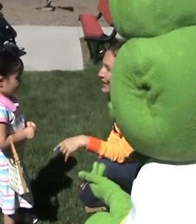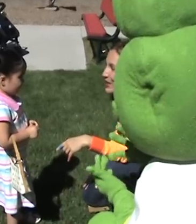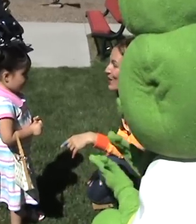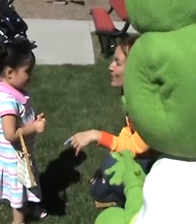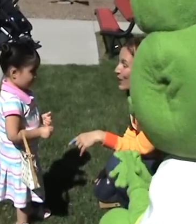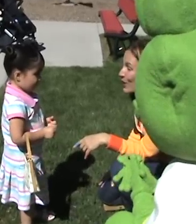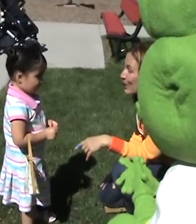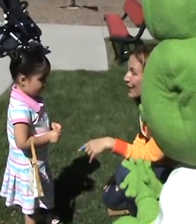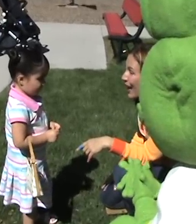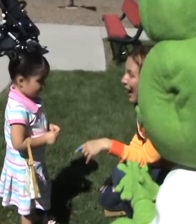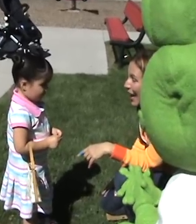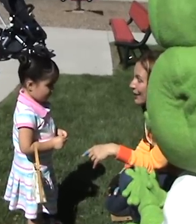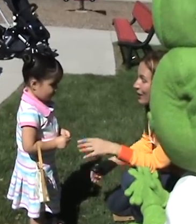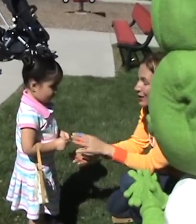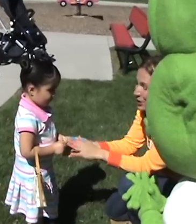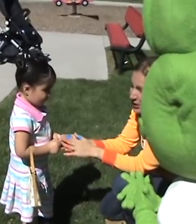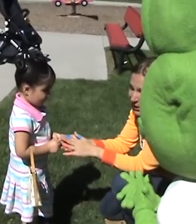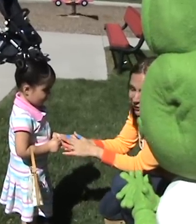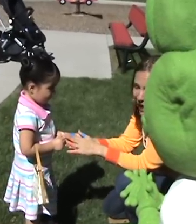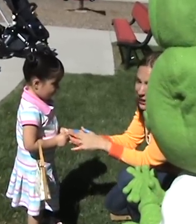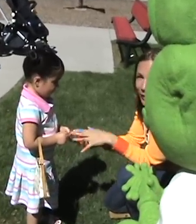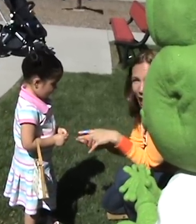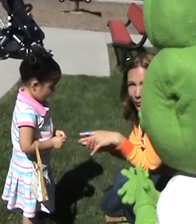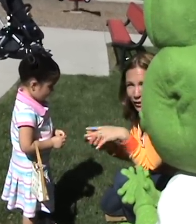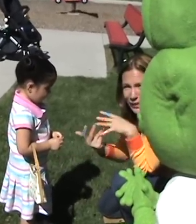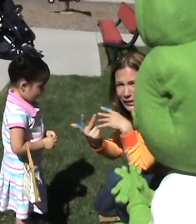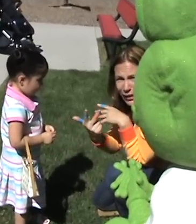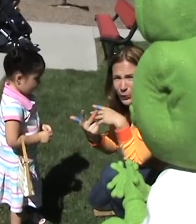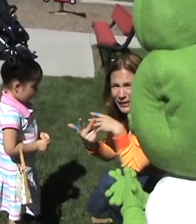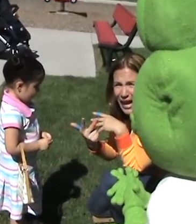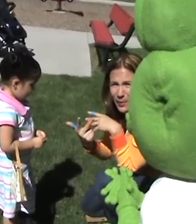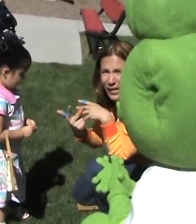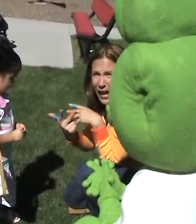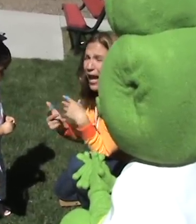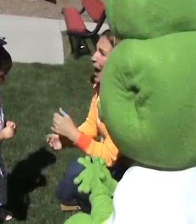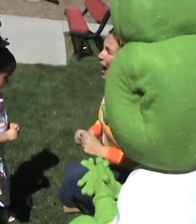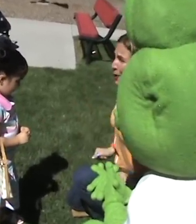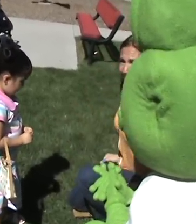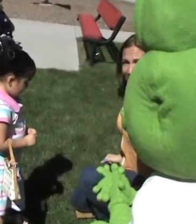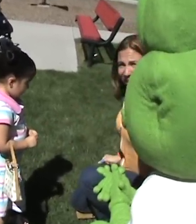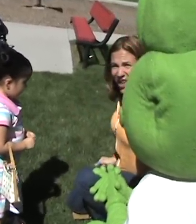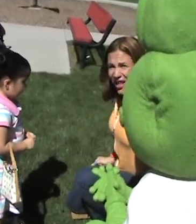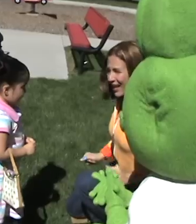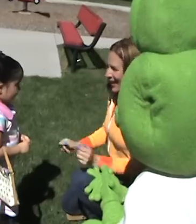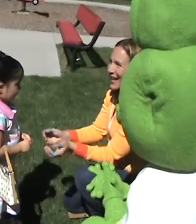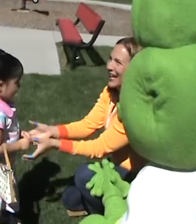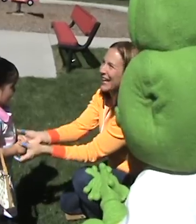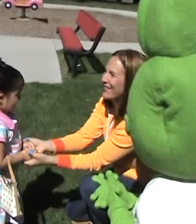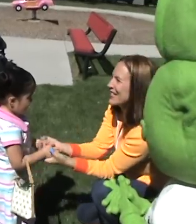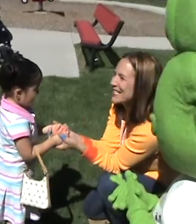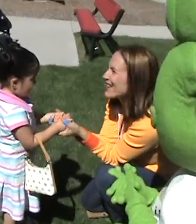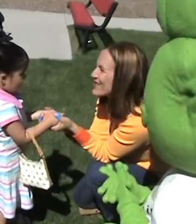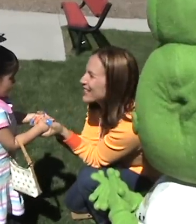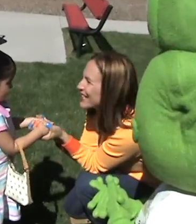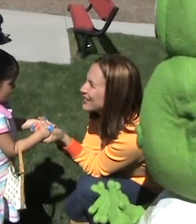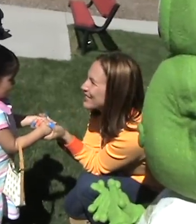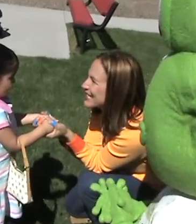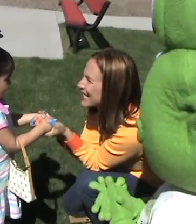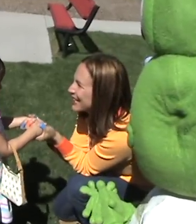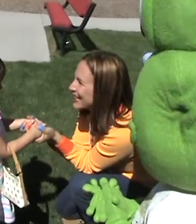You're so cute. Your audition just cracked me up. She did it like 3 times, huh? Hi, Rachel. You're so cute.